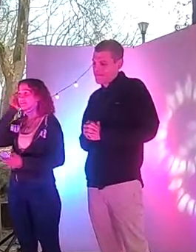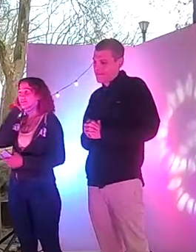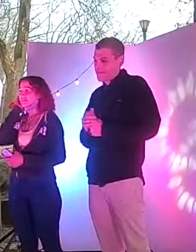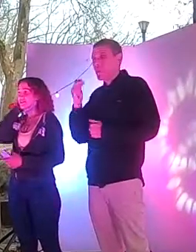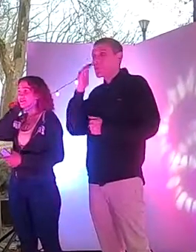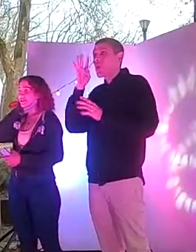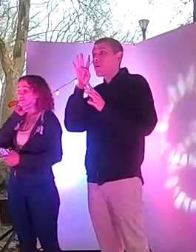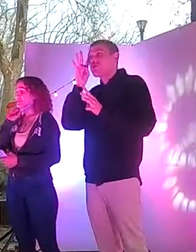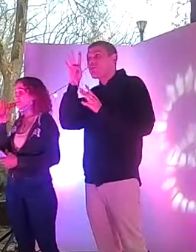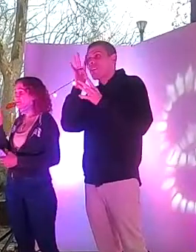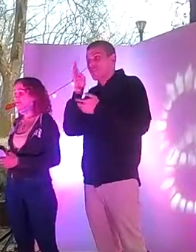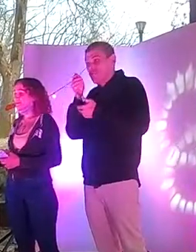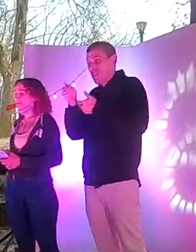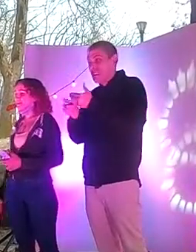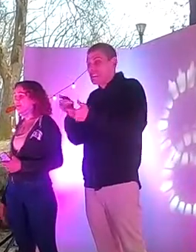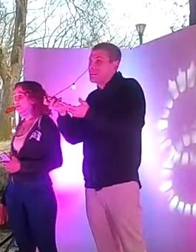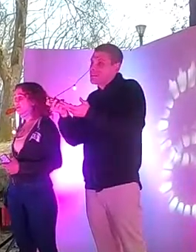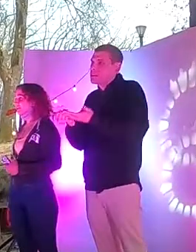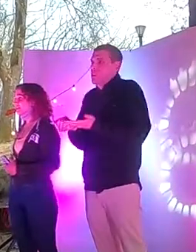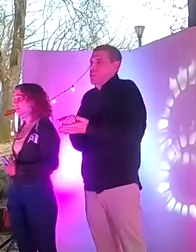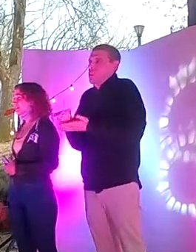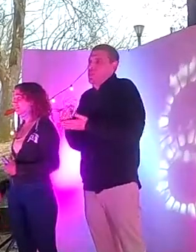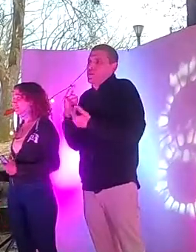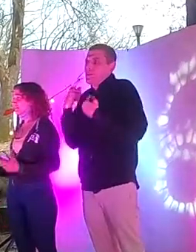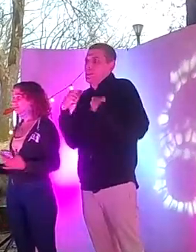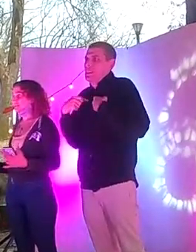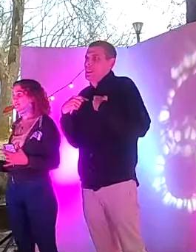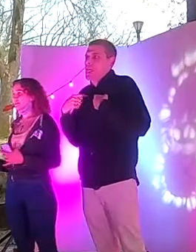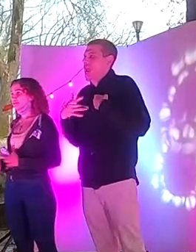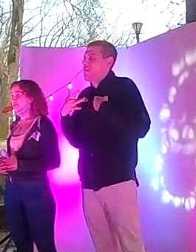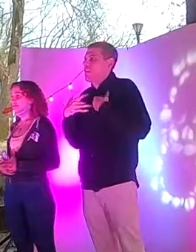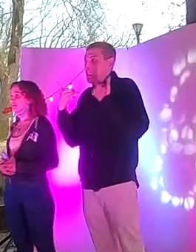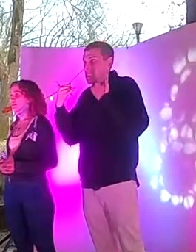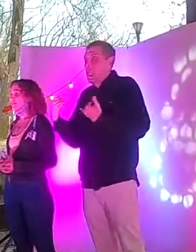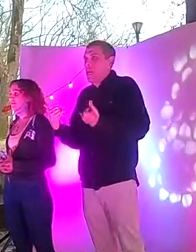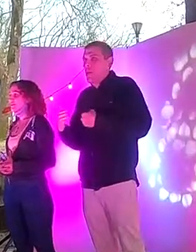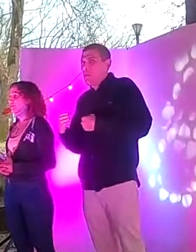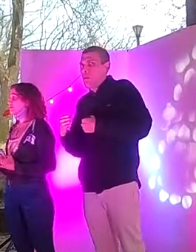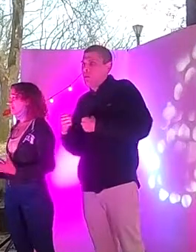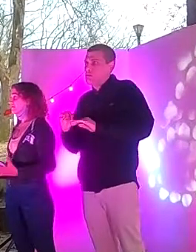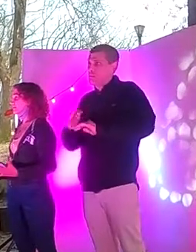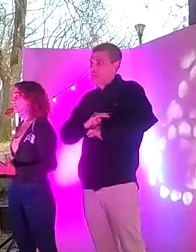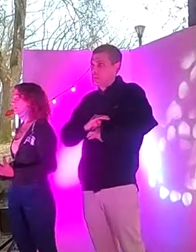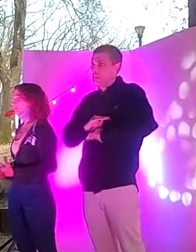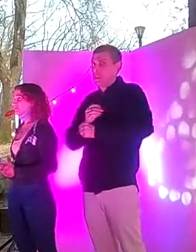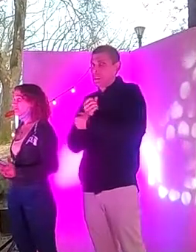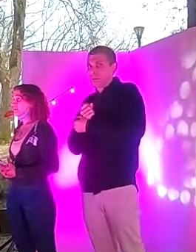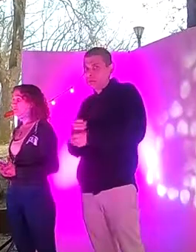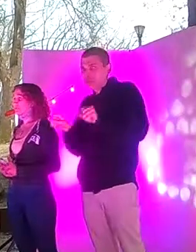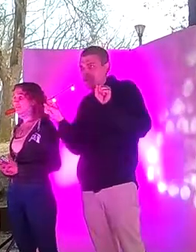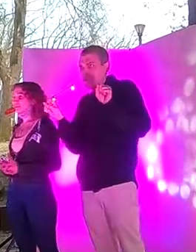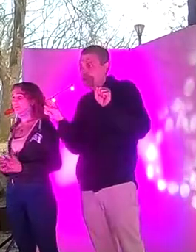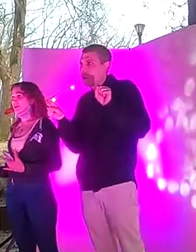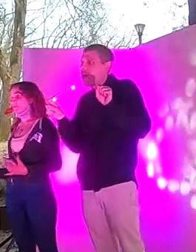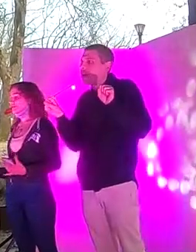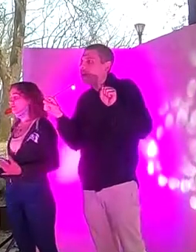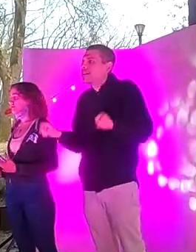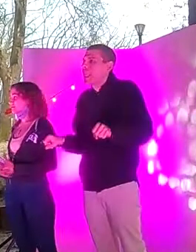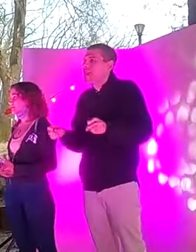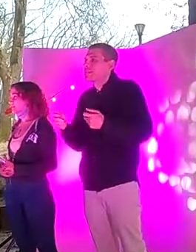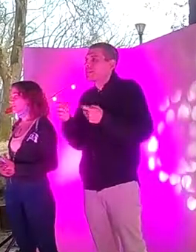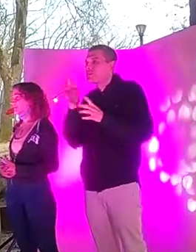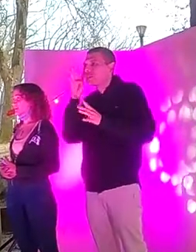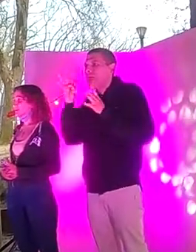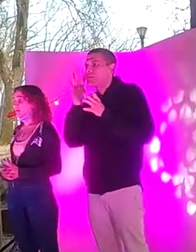Creativity is something that's very new to me. I finally feel like I'm in a safe place to actually create. For once, I've always been in survival